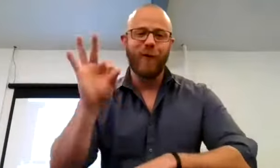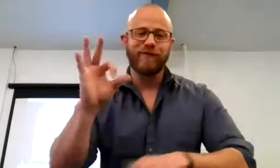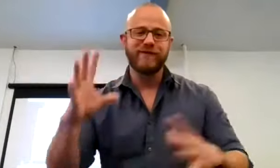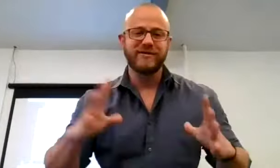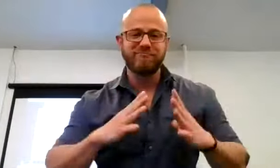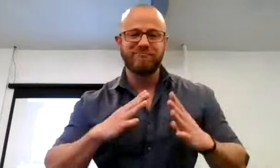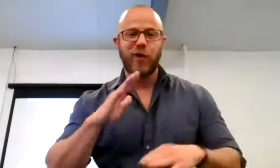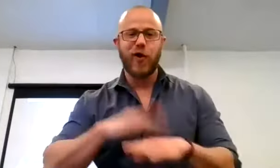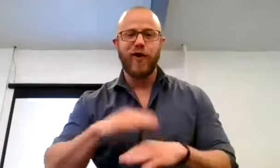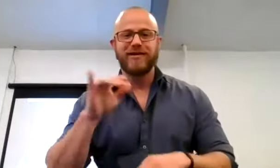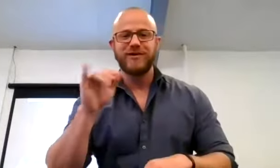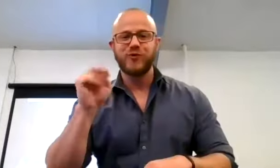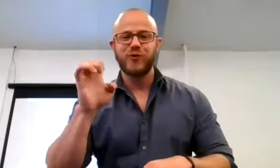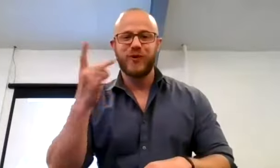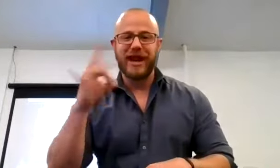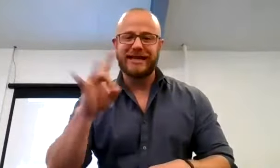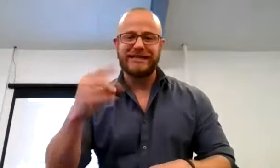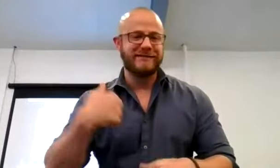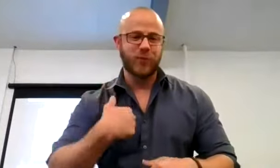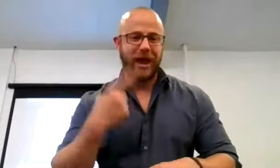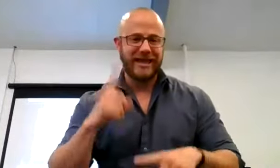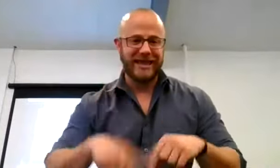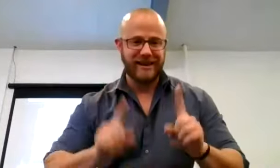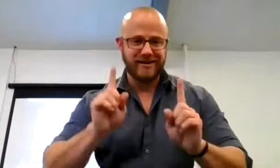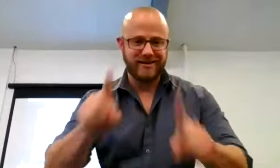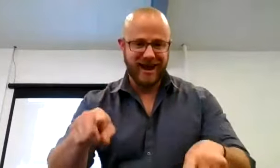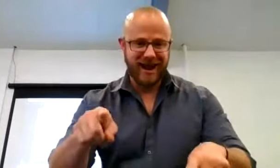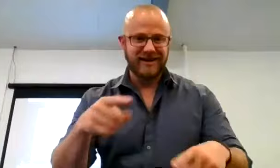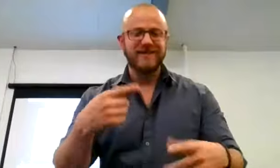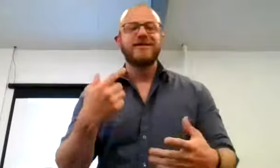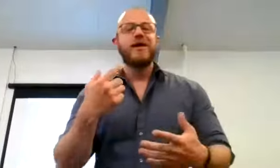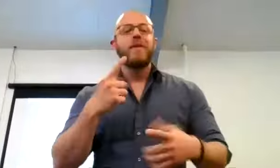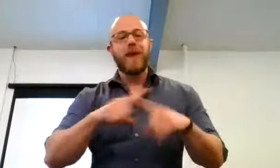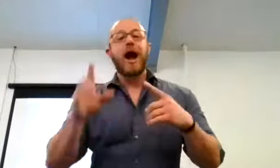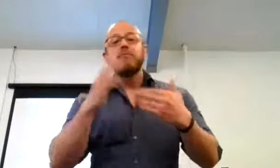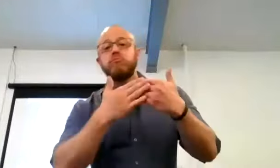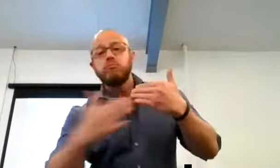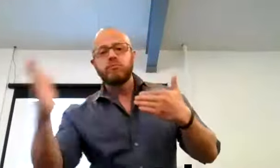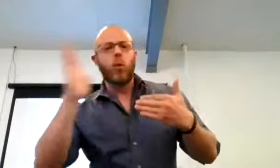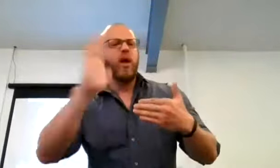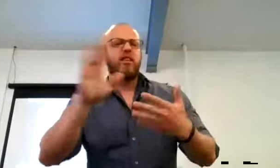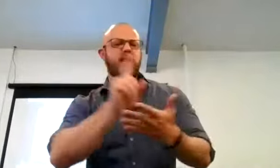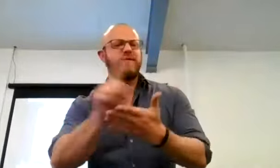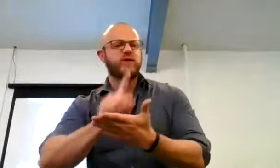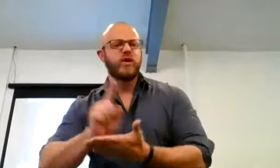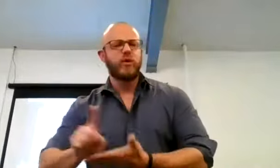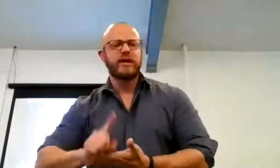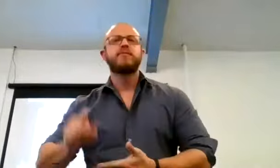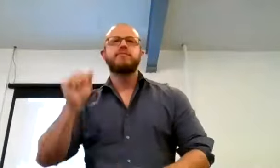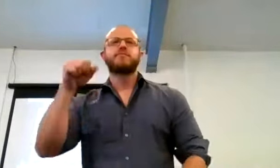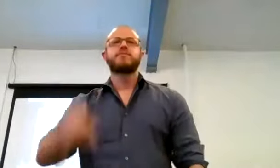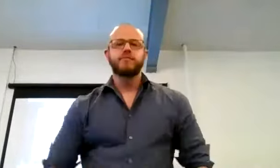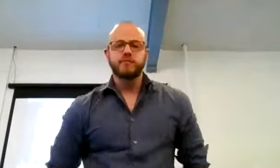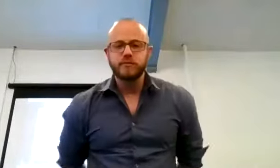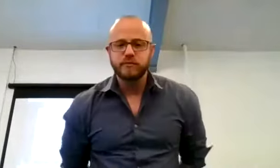thinking, as far as having weekly, but I'm actually off on the 18th, so I couldn't come. But from after that, I definitely be able to do weekly.